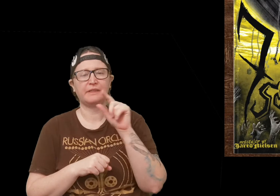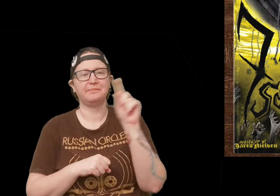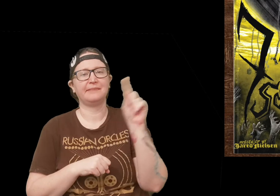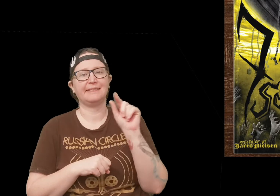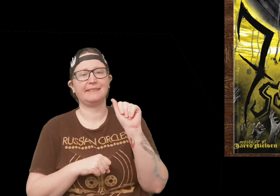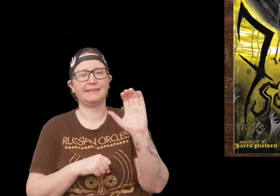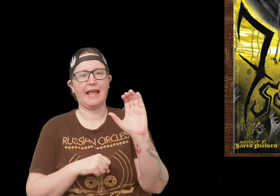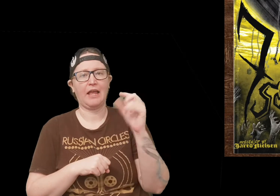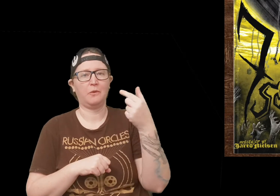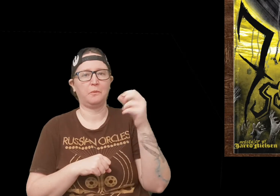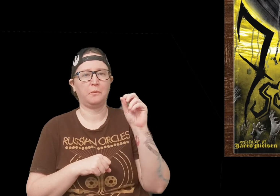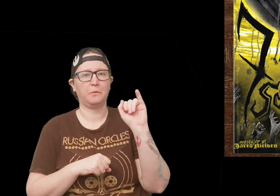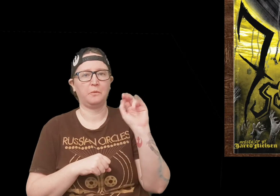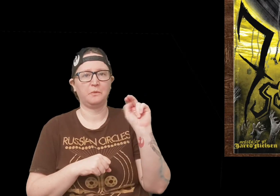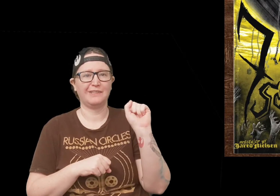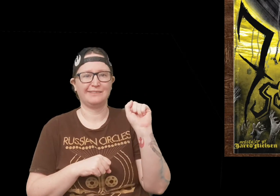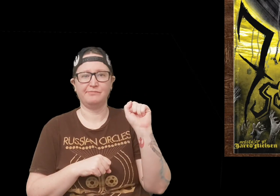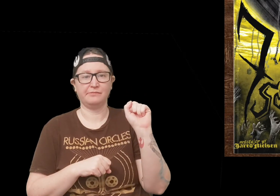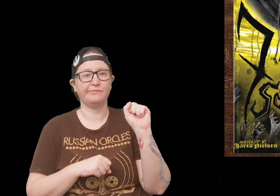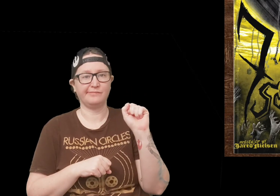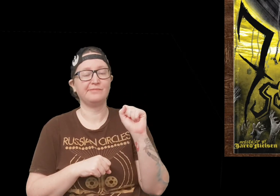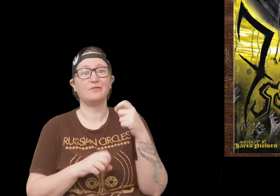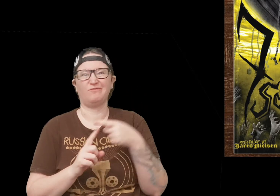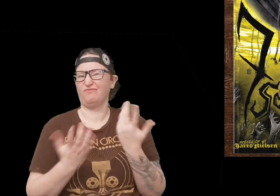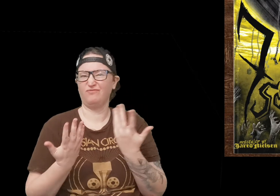This was made by Zach Goins.